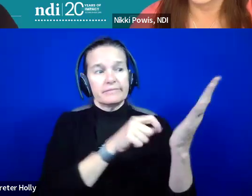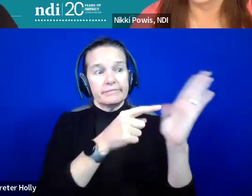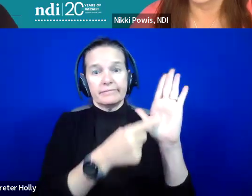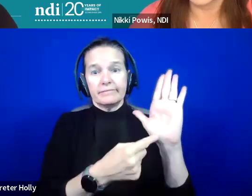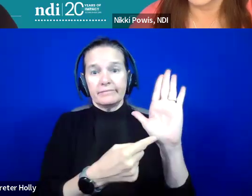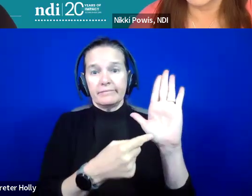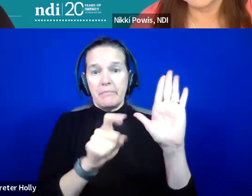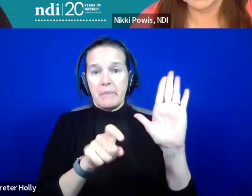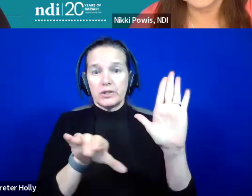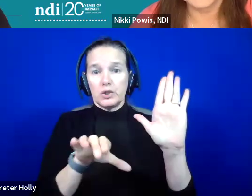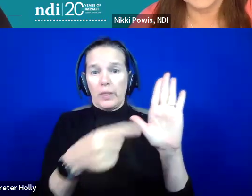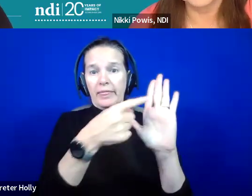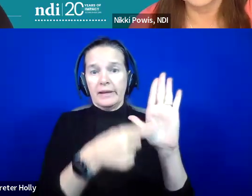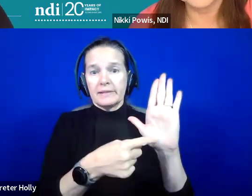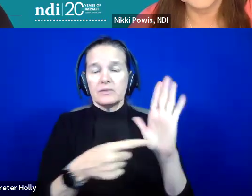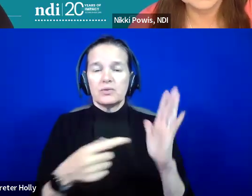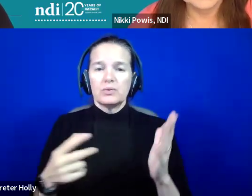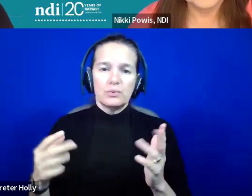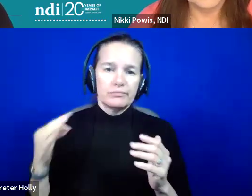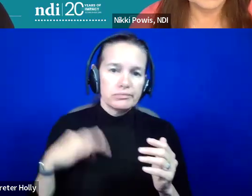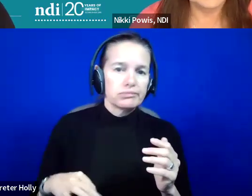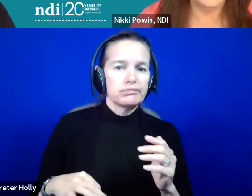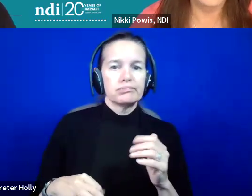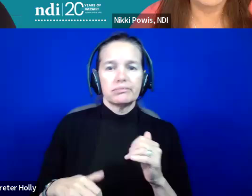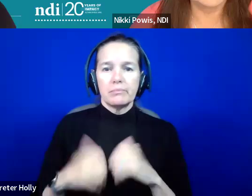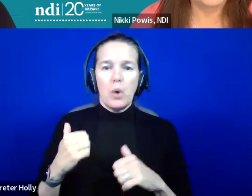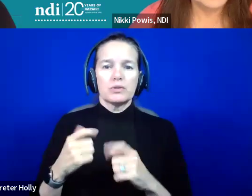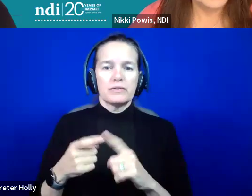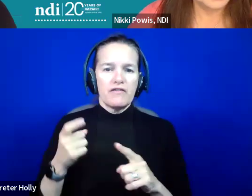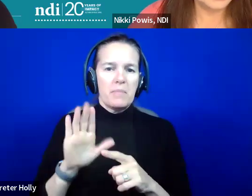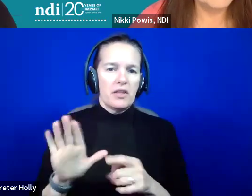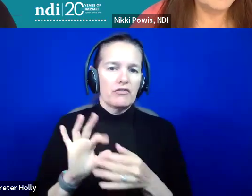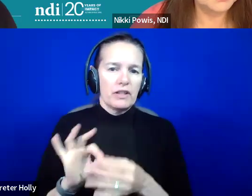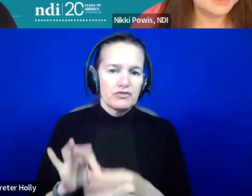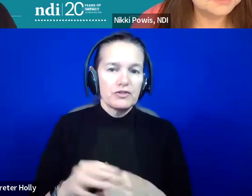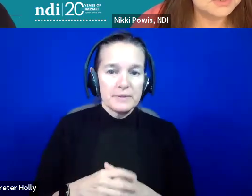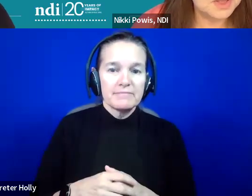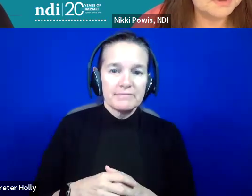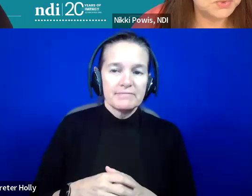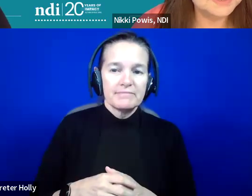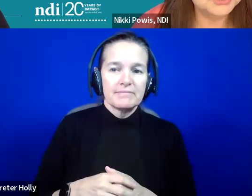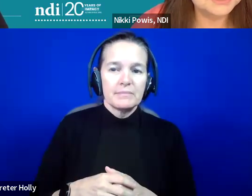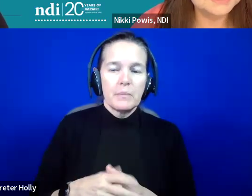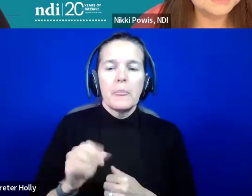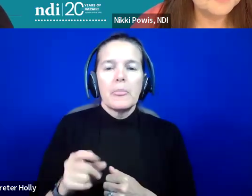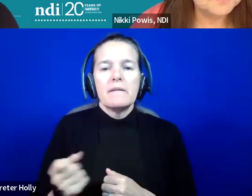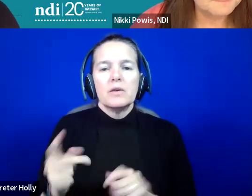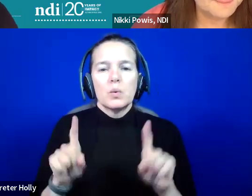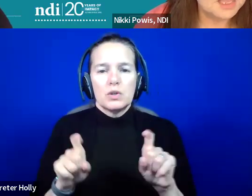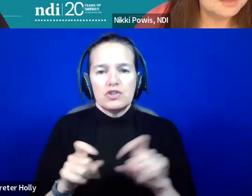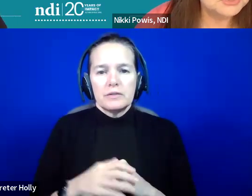make sure that they can get the most out of those relationships. Okay, so a couple of